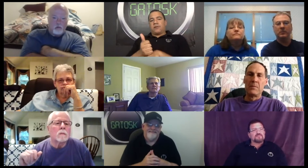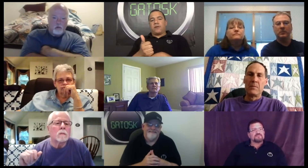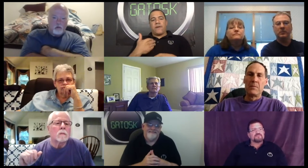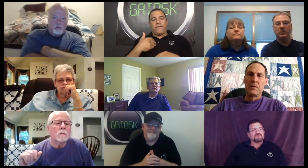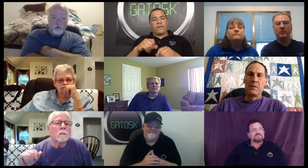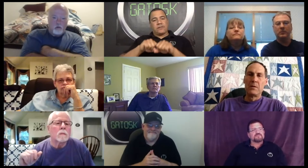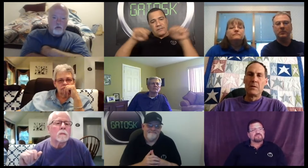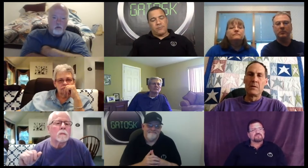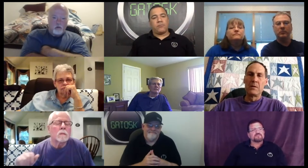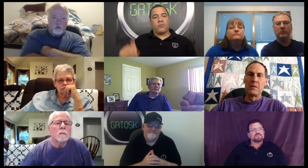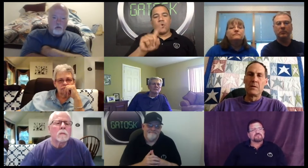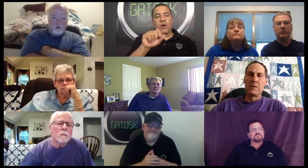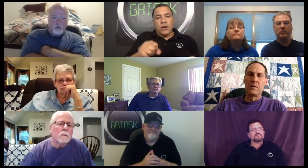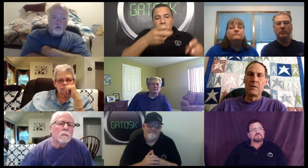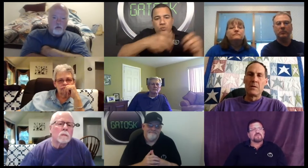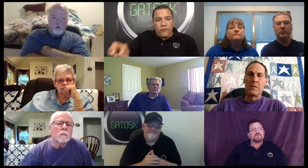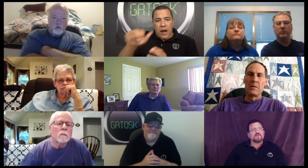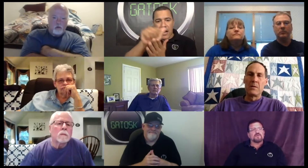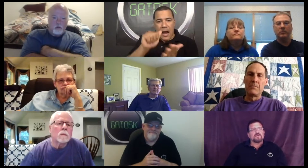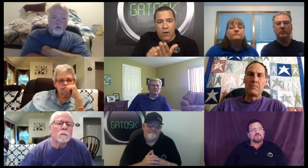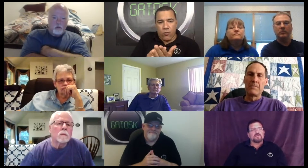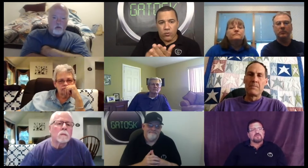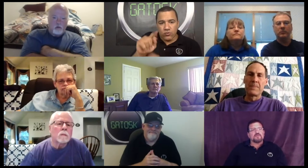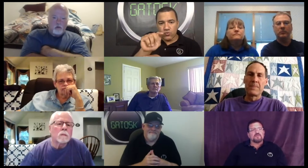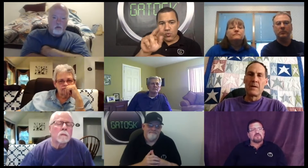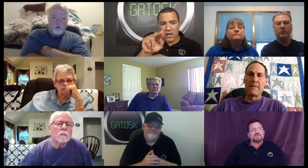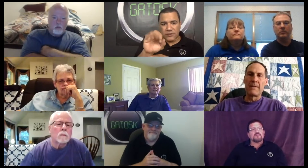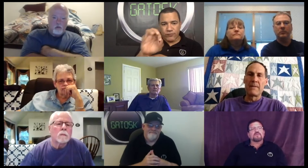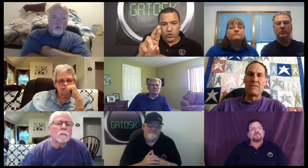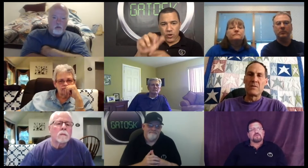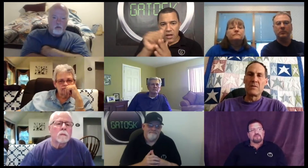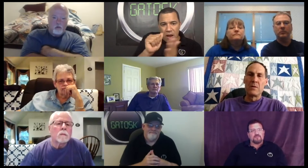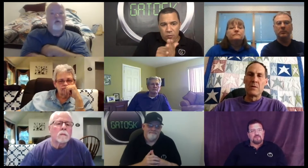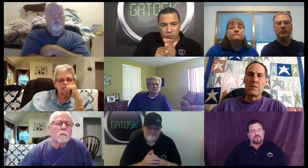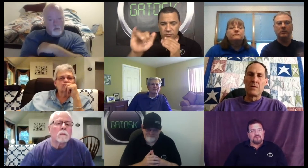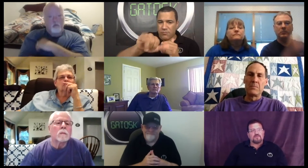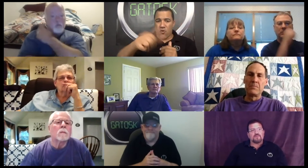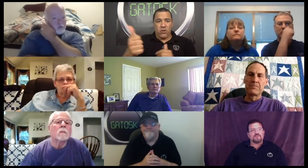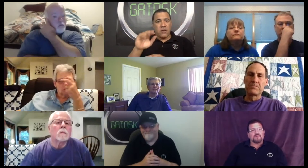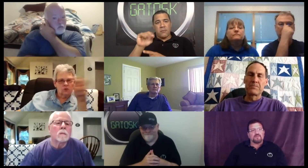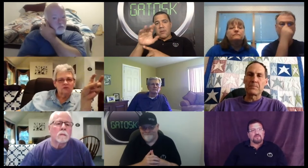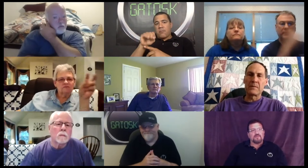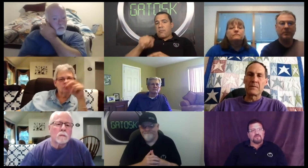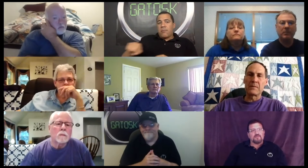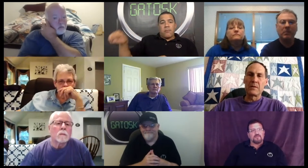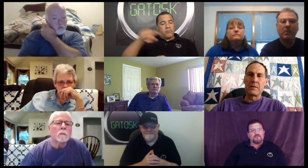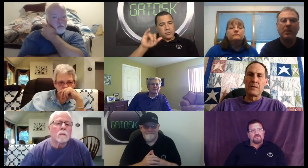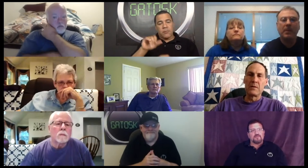We plan to set up a system where we can transfer those accounts. So transfer accounts. The other